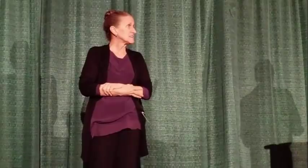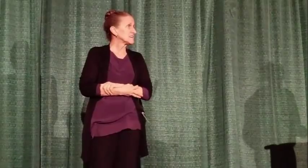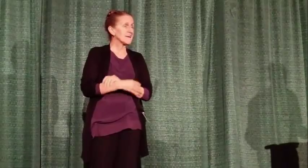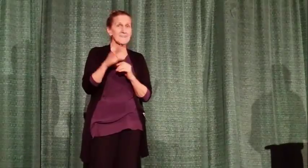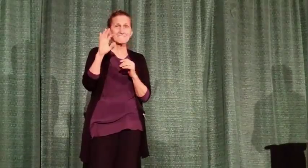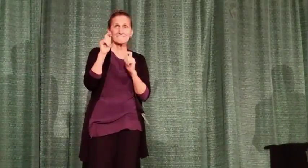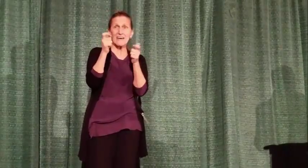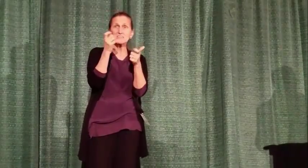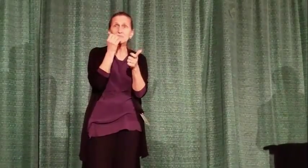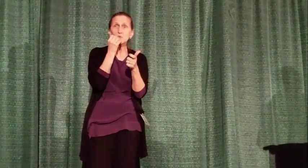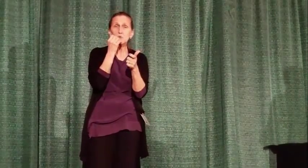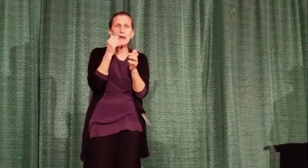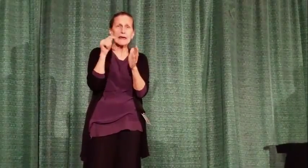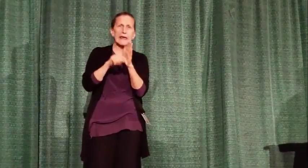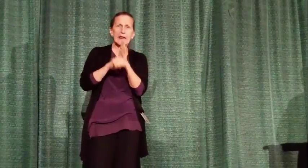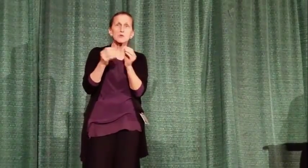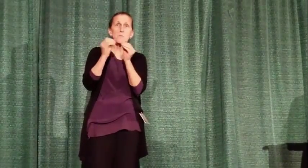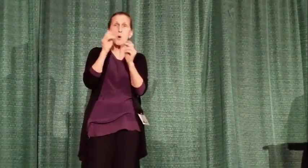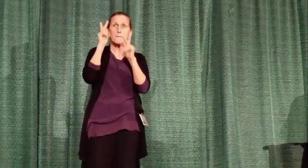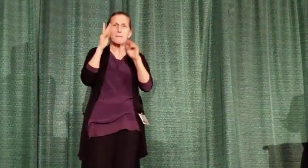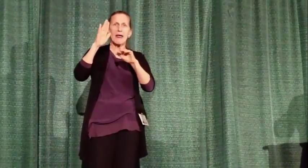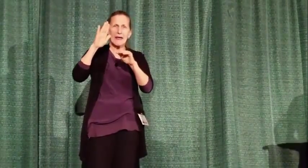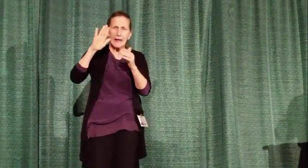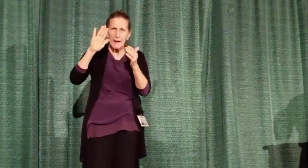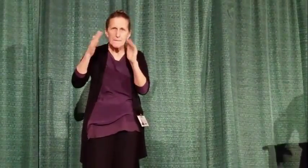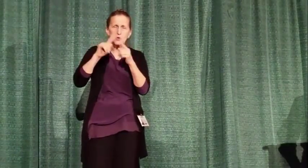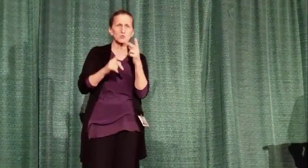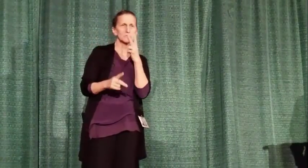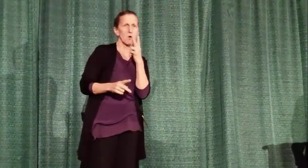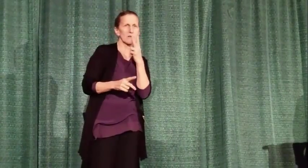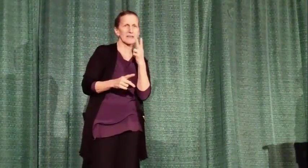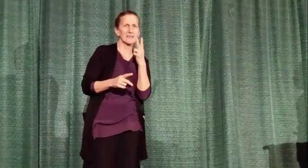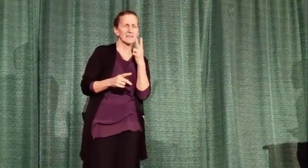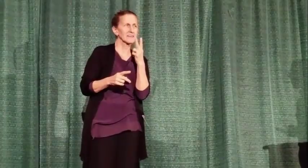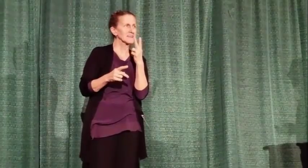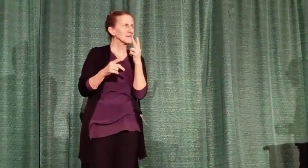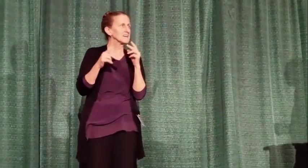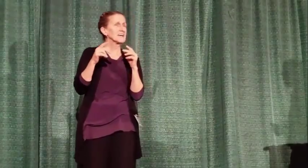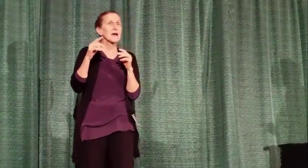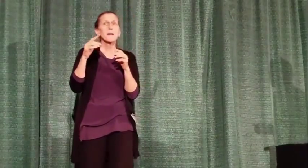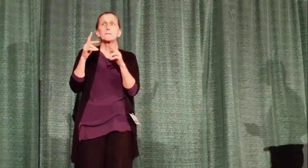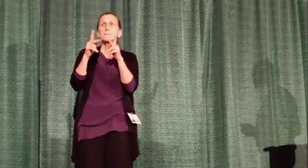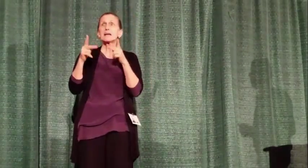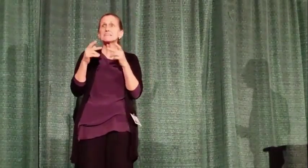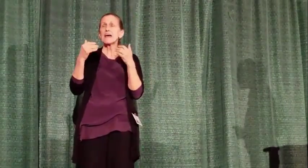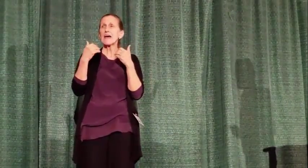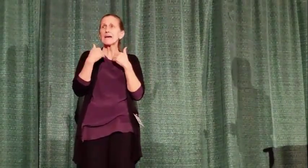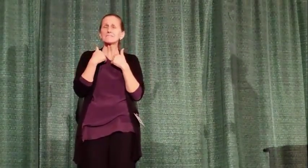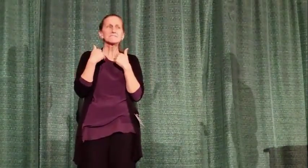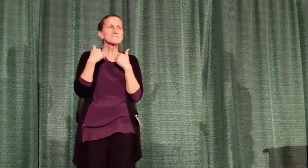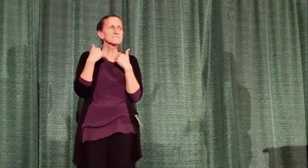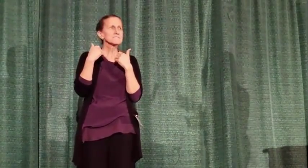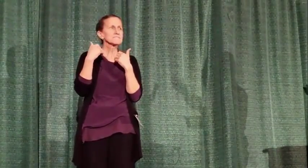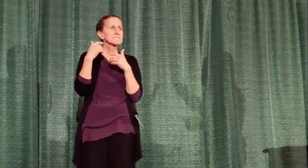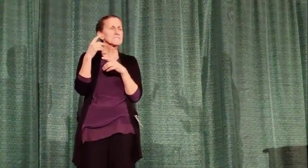Fast food kills more people than smoking. In the food deserts, in areas of the country where there's a lack of access to produce, you